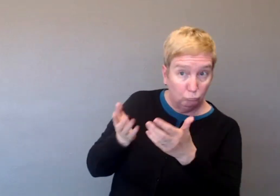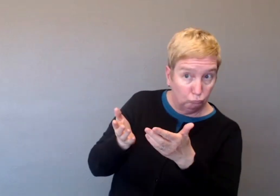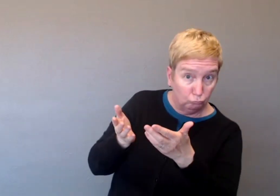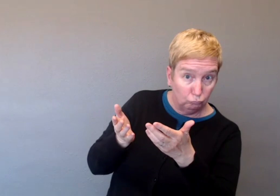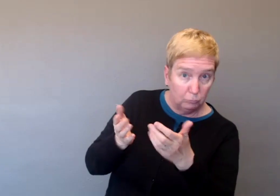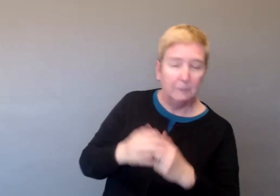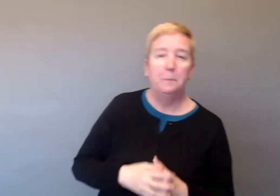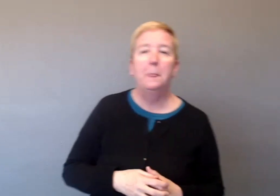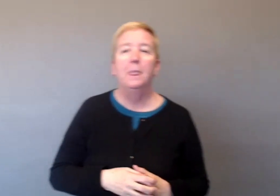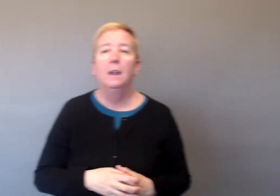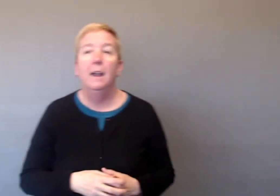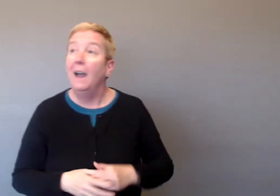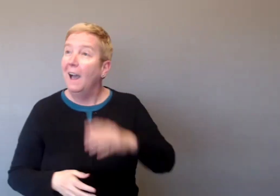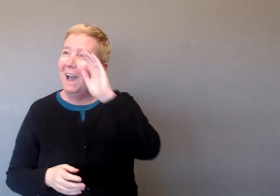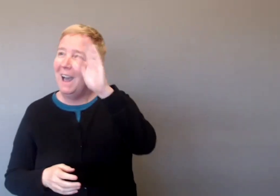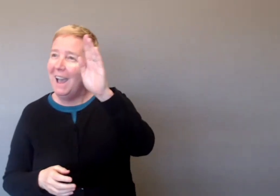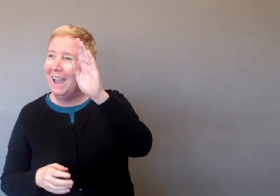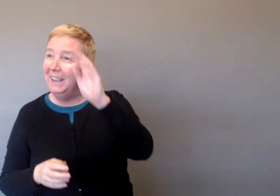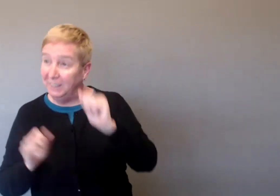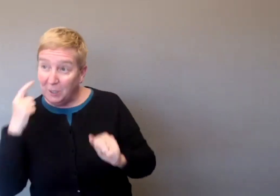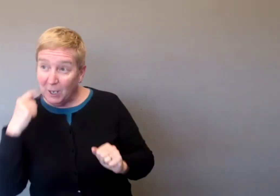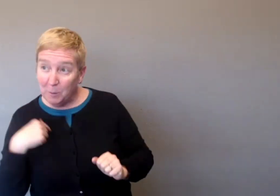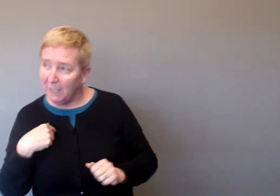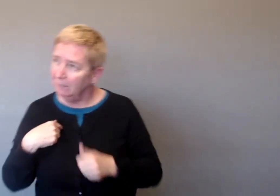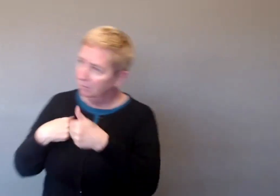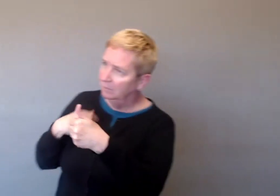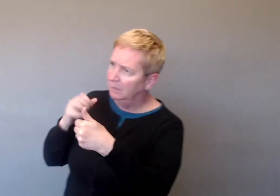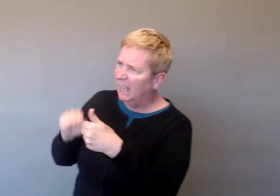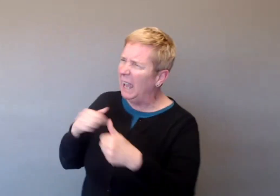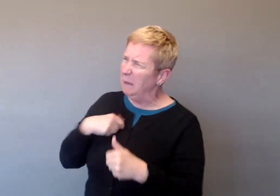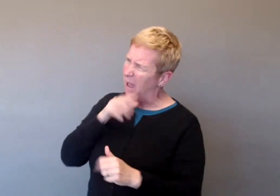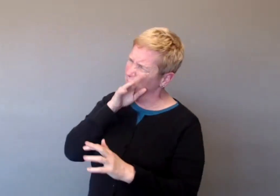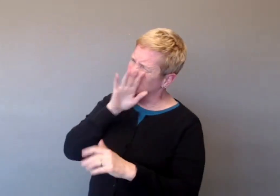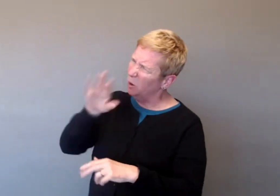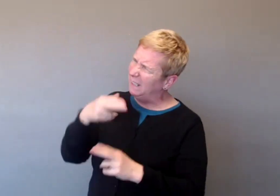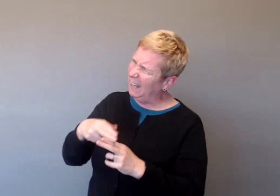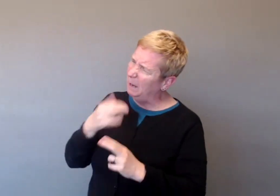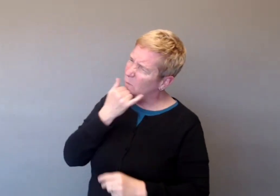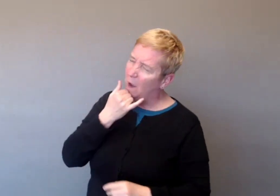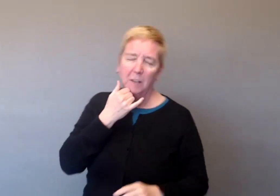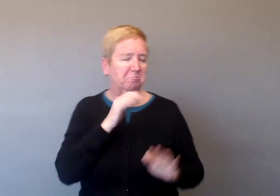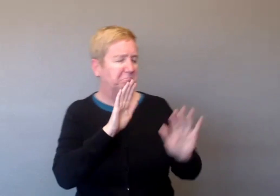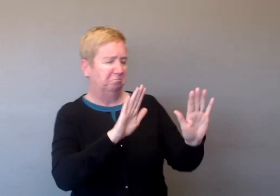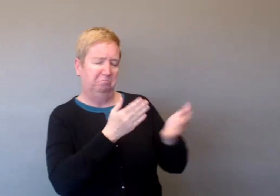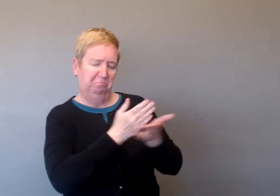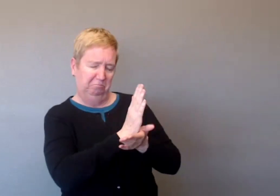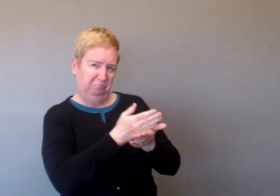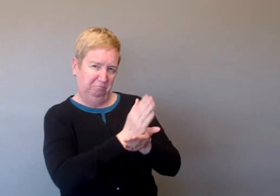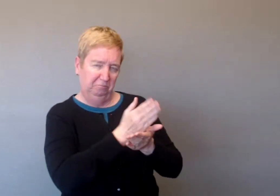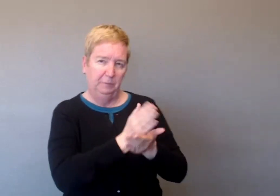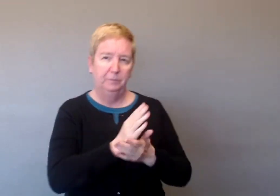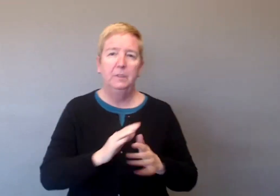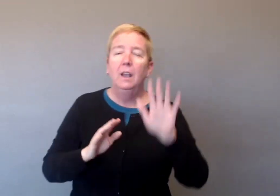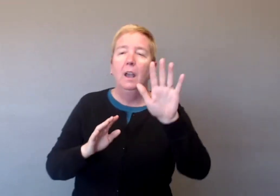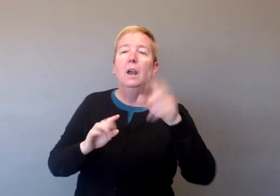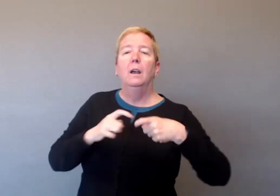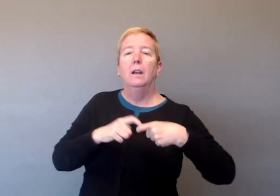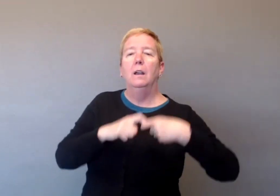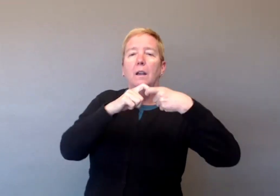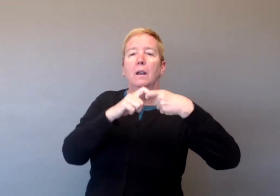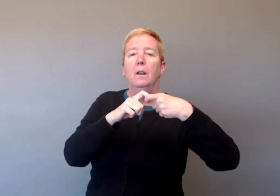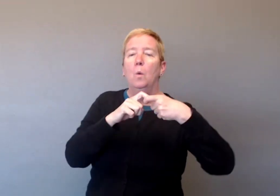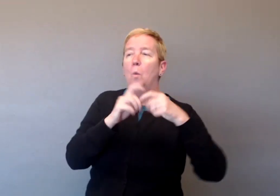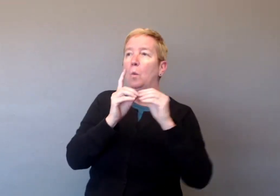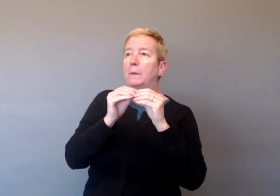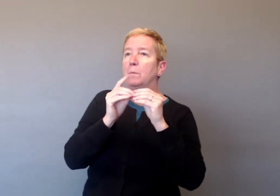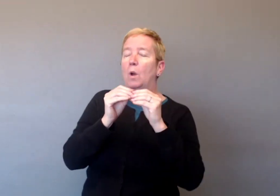hi, can you hear me? we can hear you. I'm sorry if I said your name wrong. That's okay. Hey, before we do that, though, there's a question asking me to